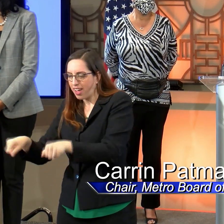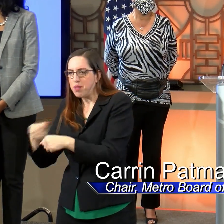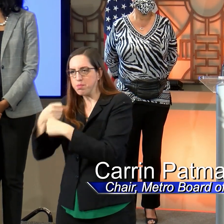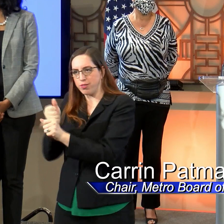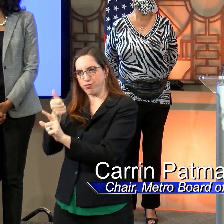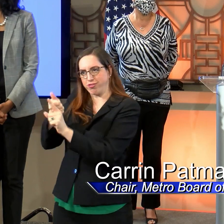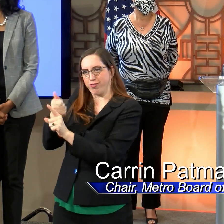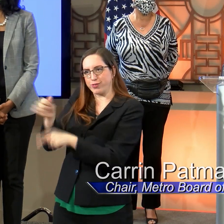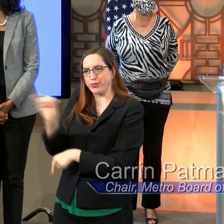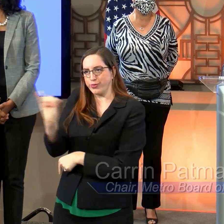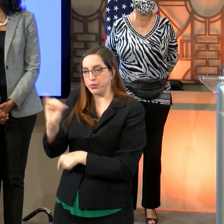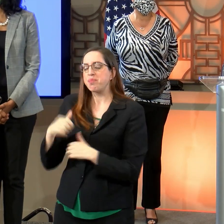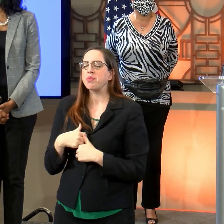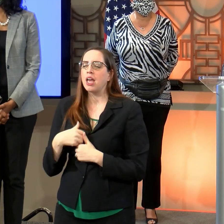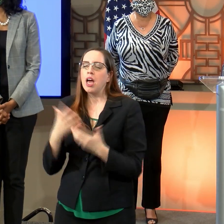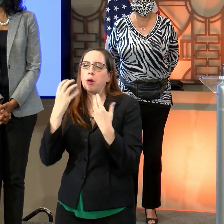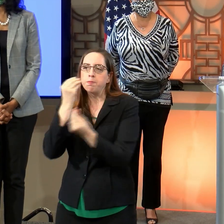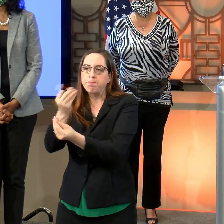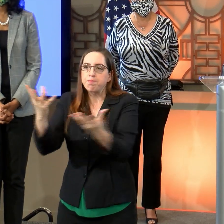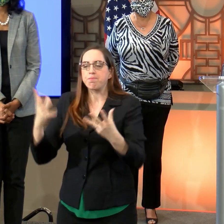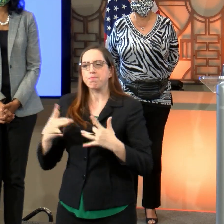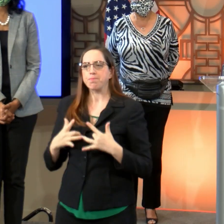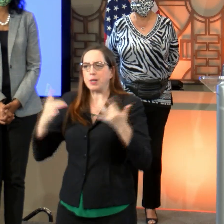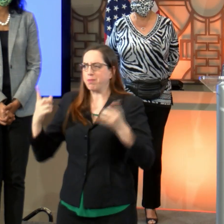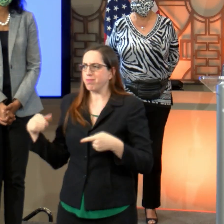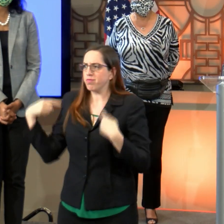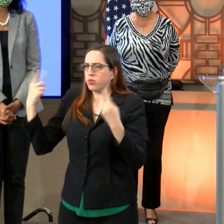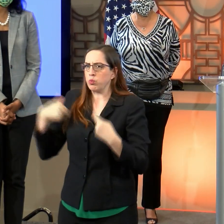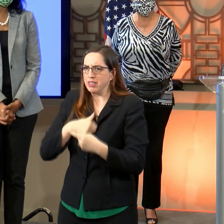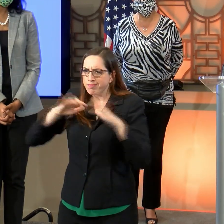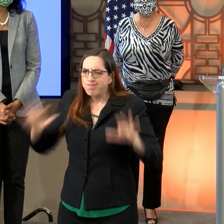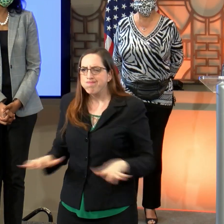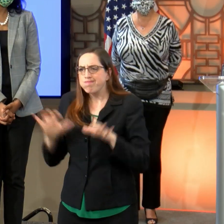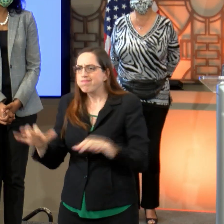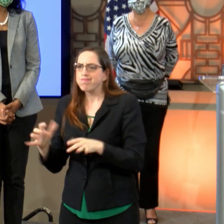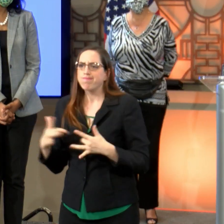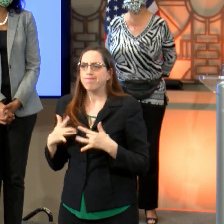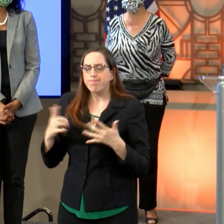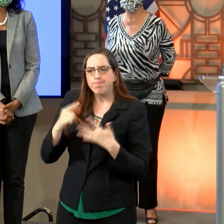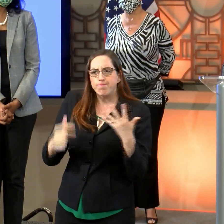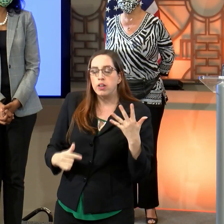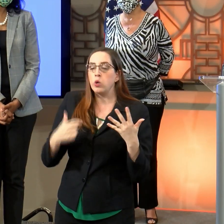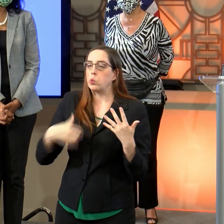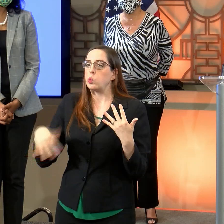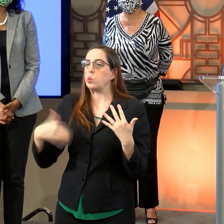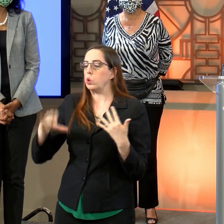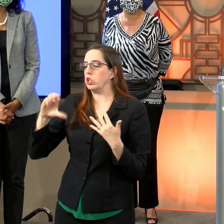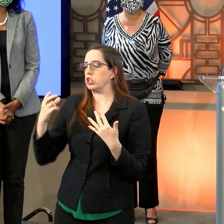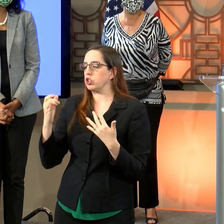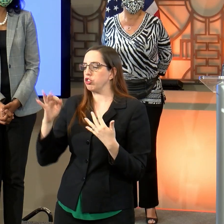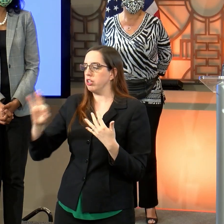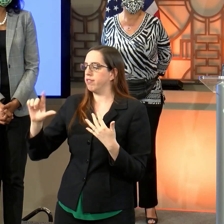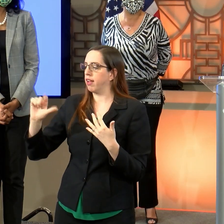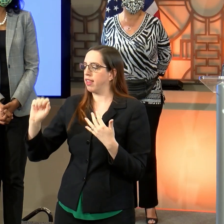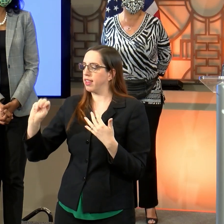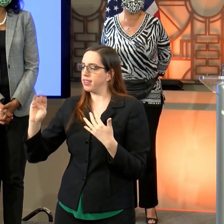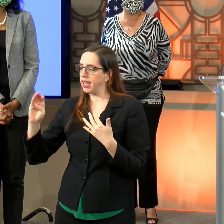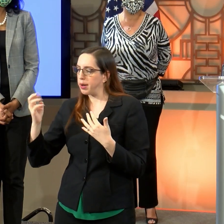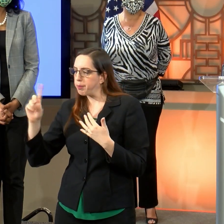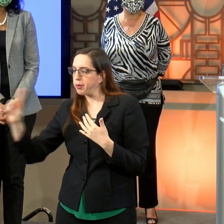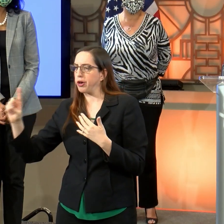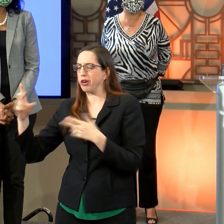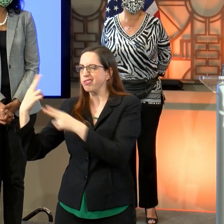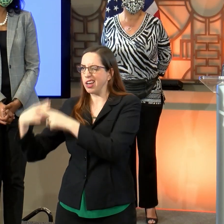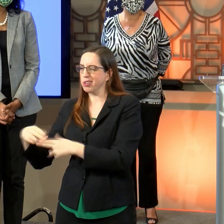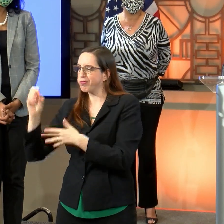wanted to just give you a status report on everything we've been doing. I'm really proud of Chief Lambert and Jerome Gray and Tom